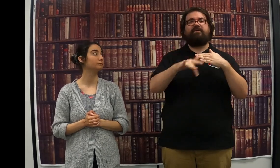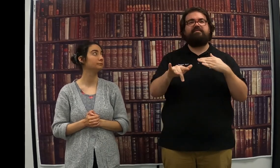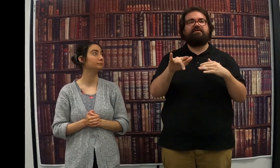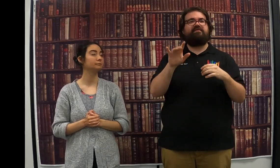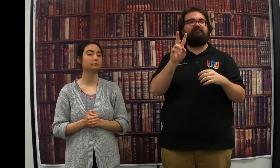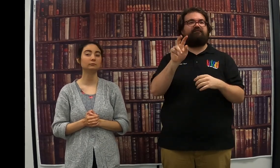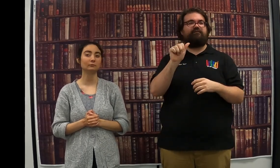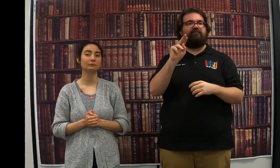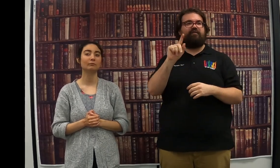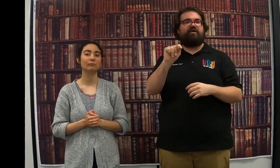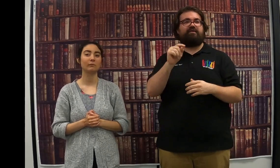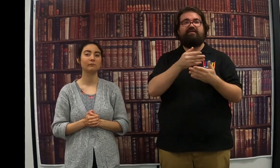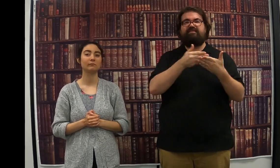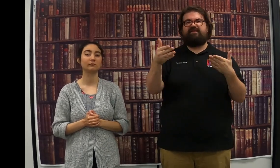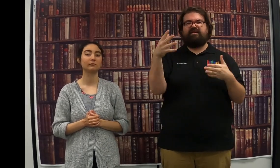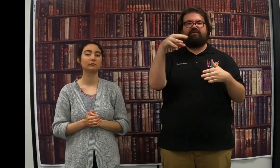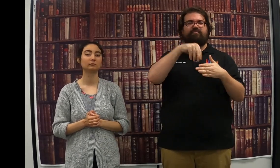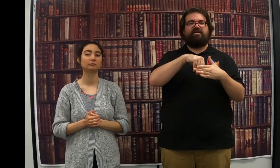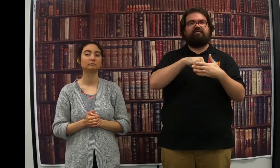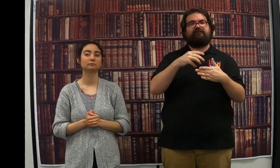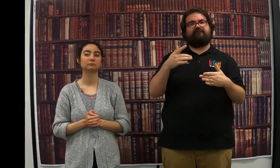wherein we feel there is some hidden want.